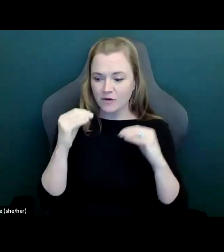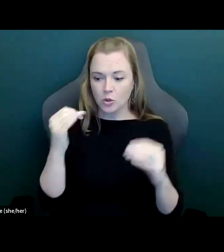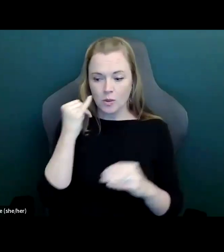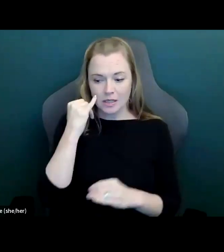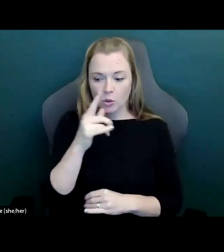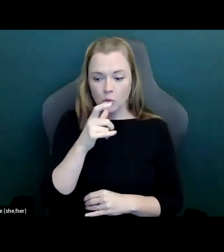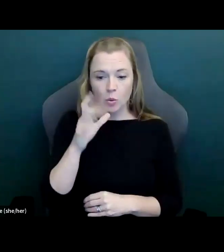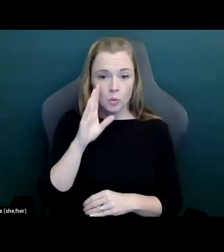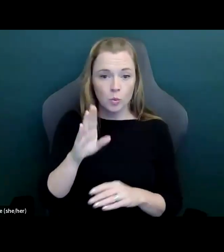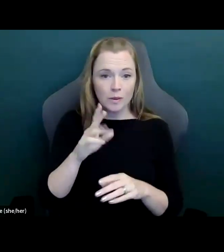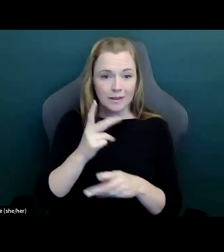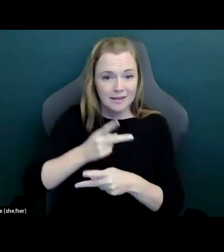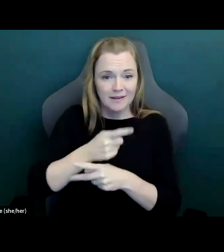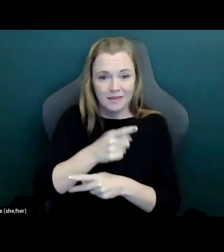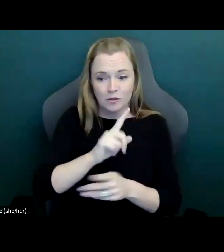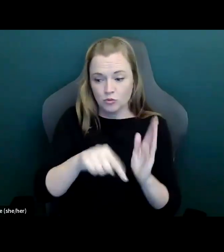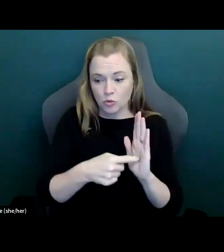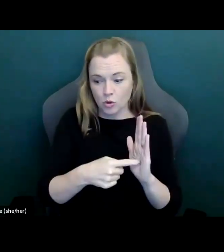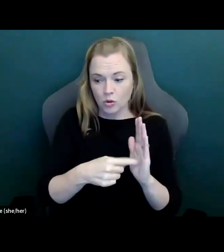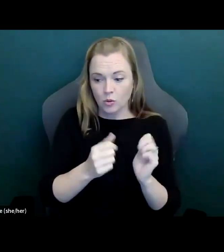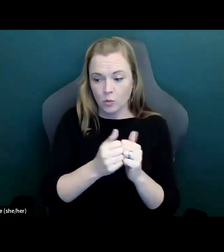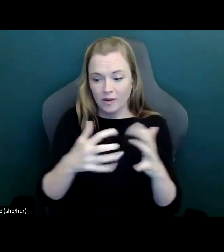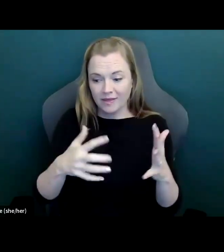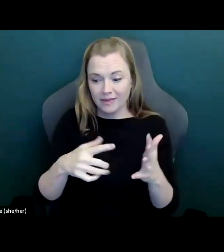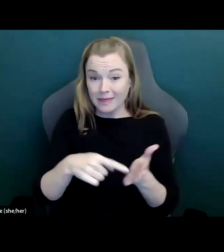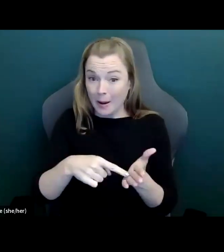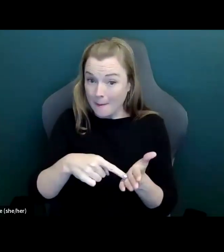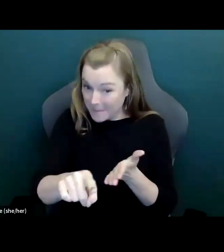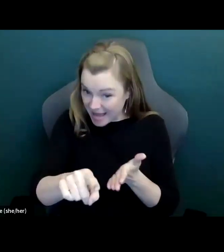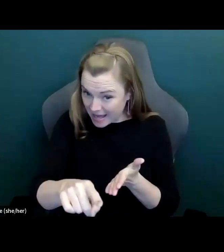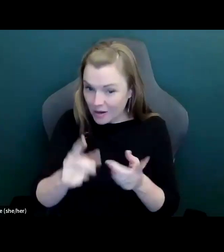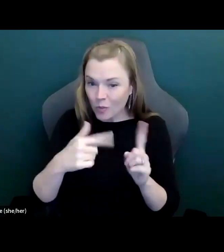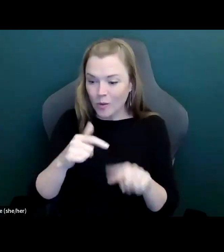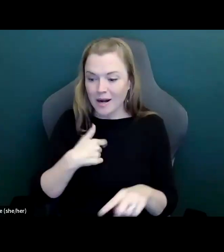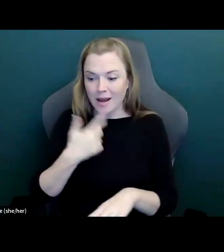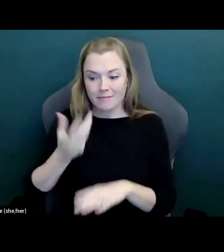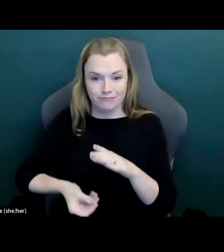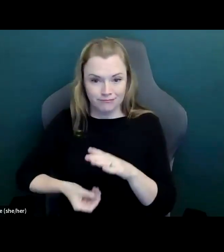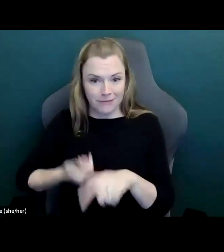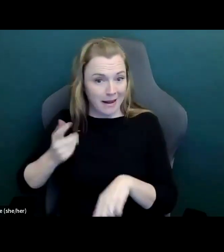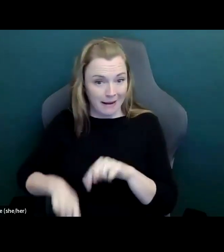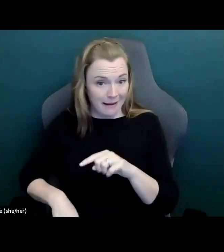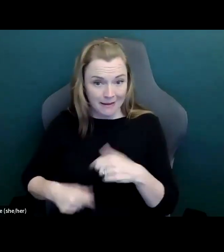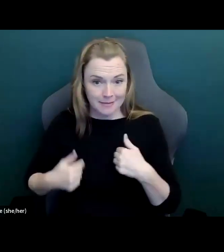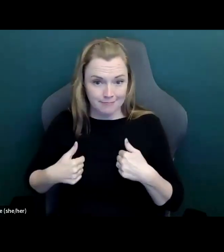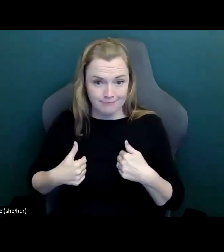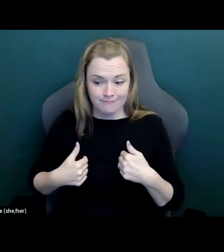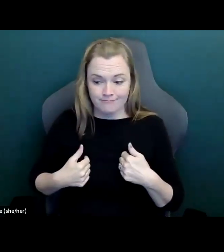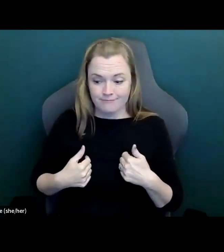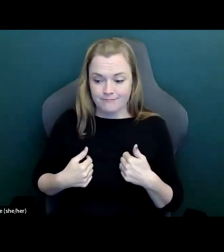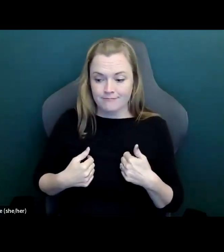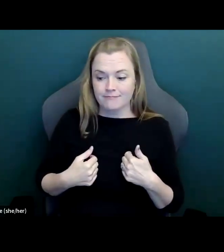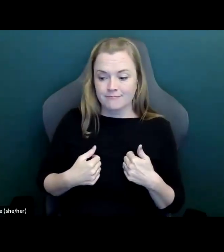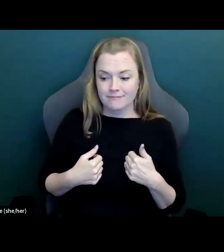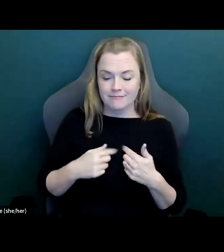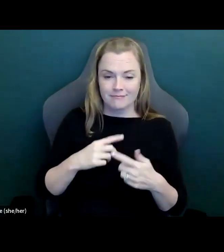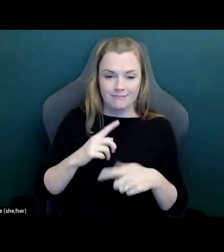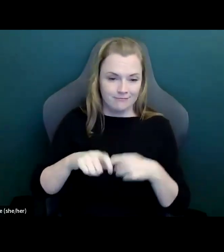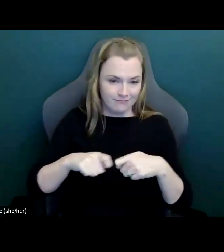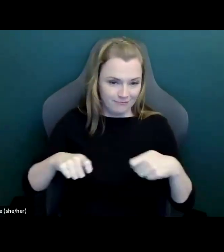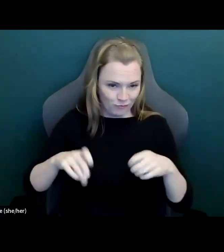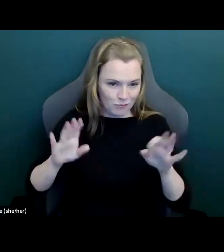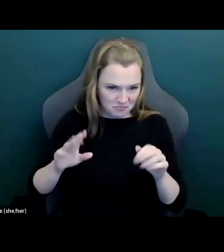will perform this role for Nick without pay, thank you very much, when I'm no longer able to do it. In closing,